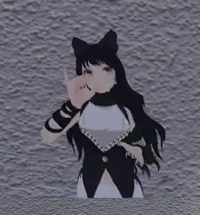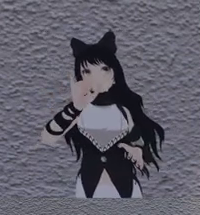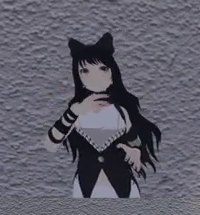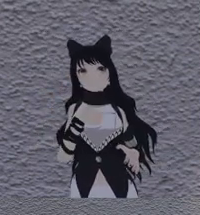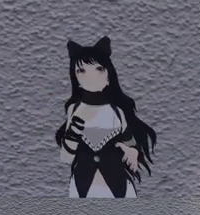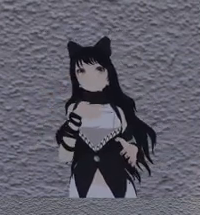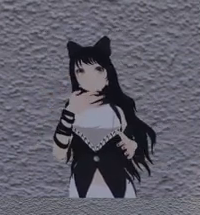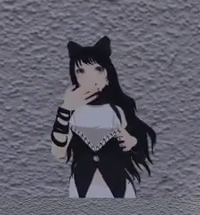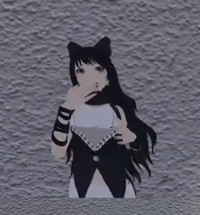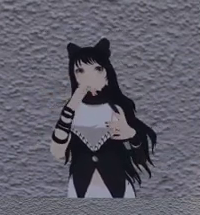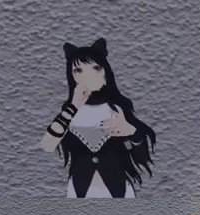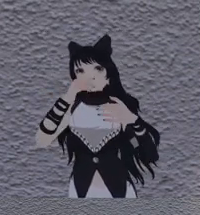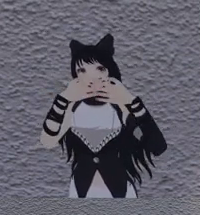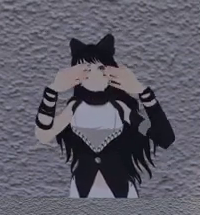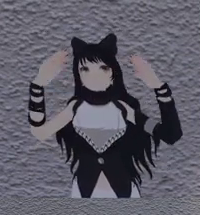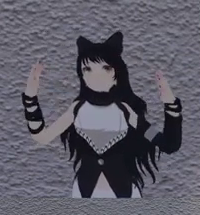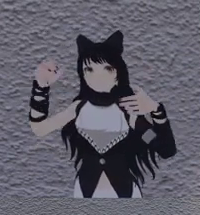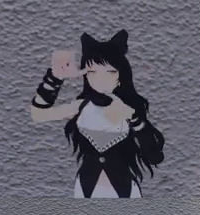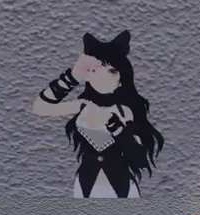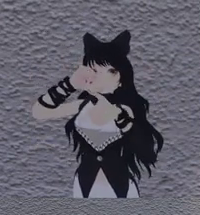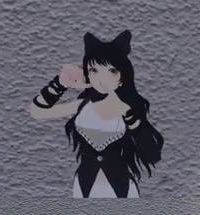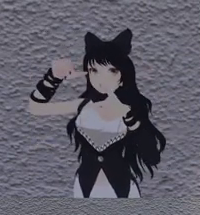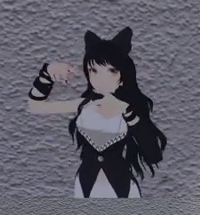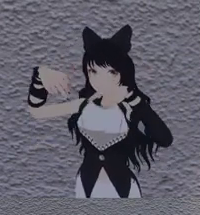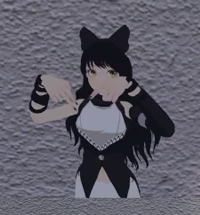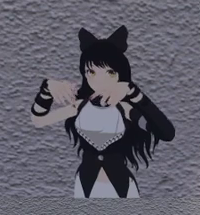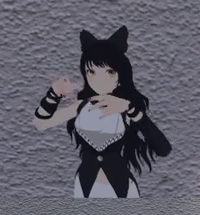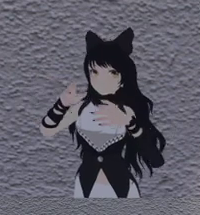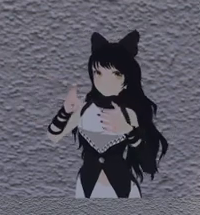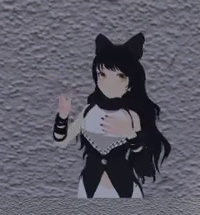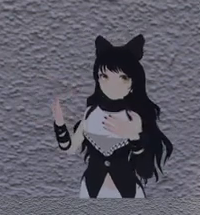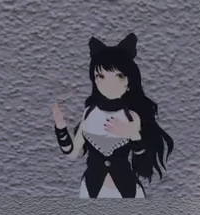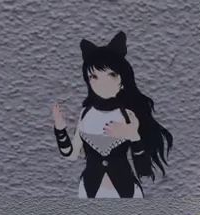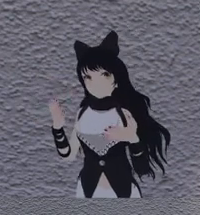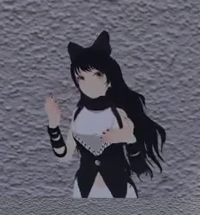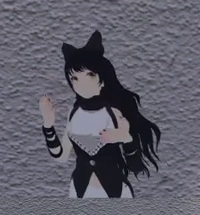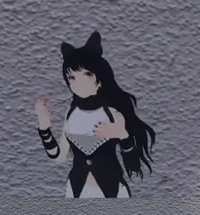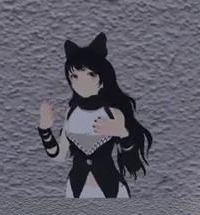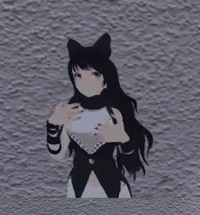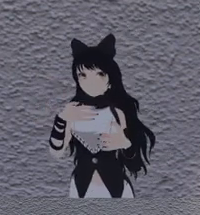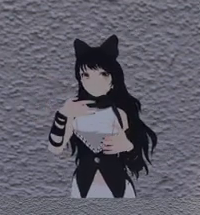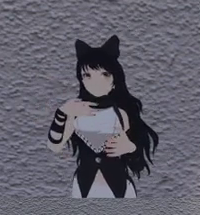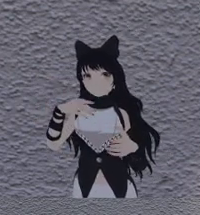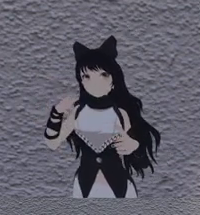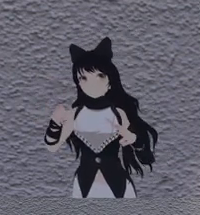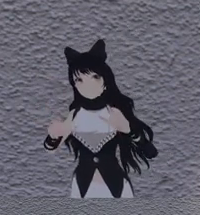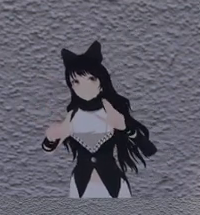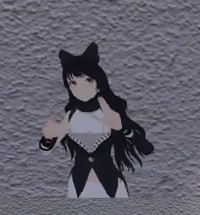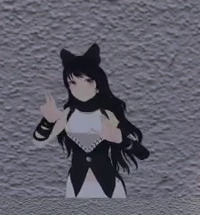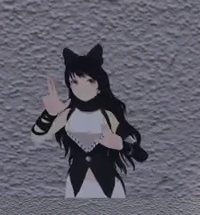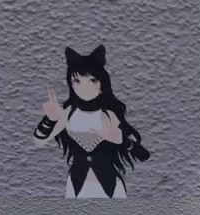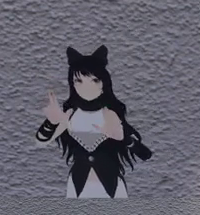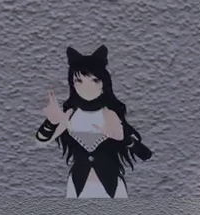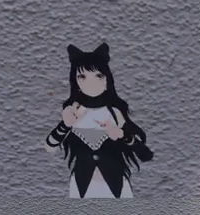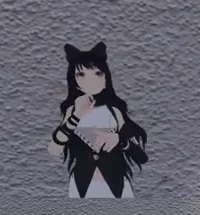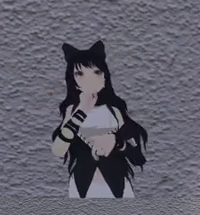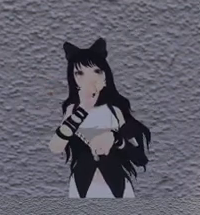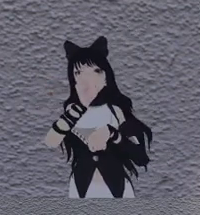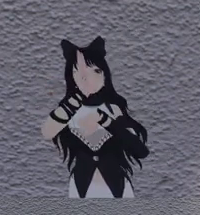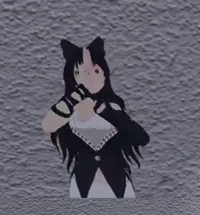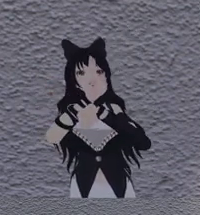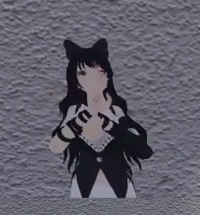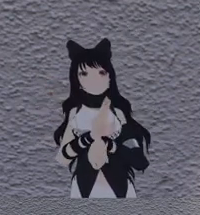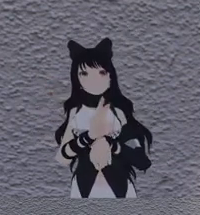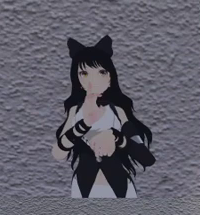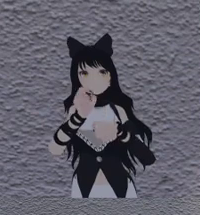Awkward. It's just like, if there's not a lot of people there, I don't really know how to interact. I'm